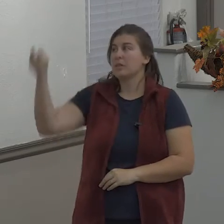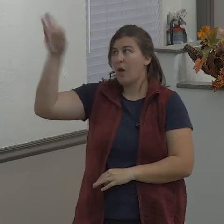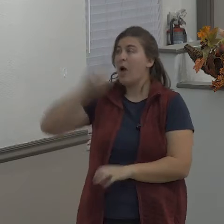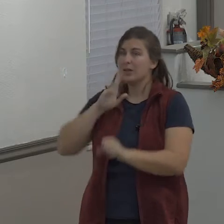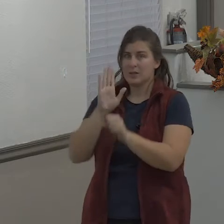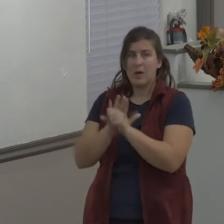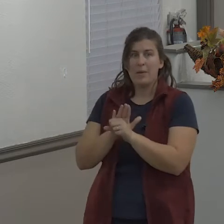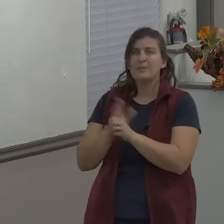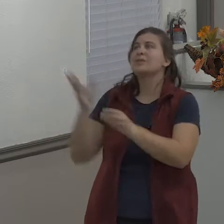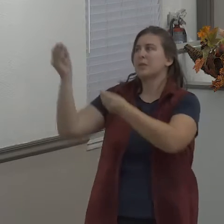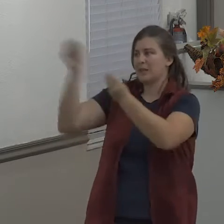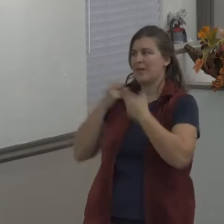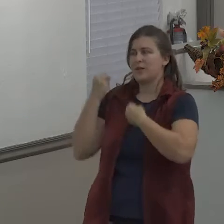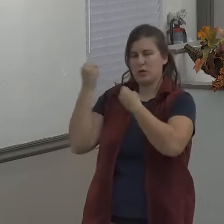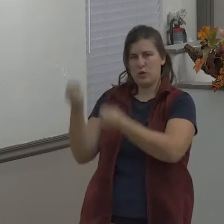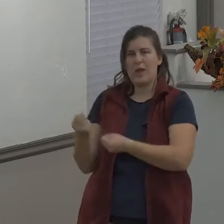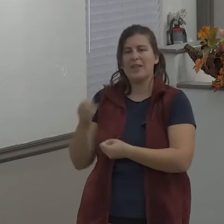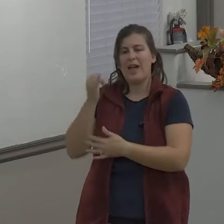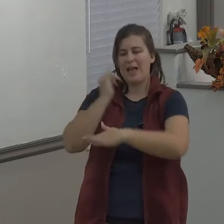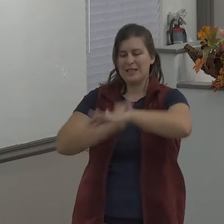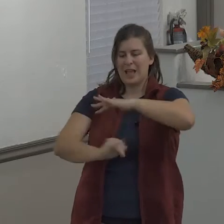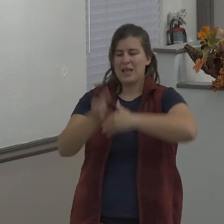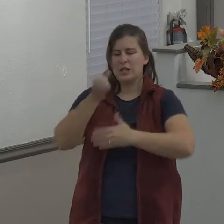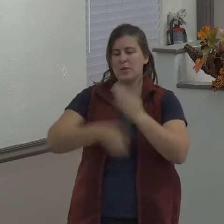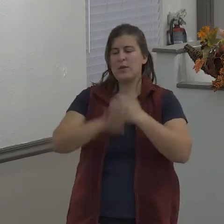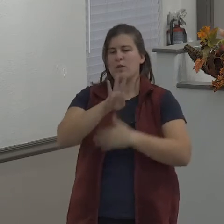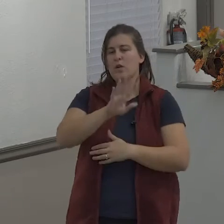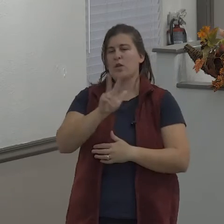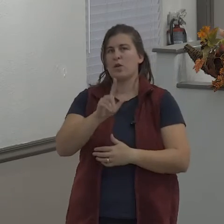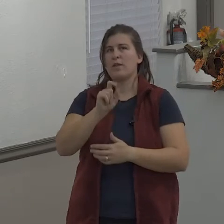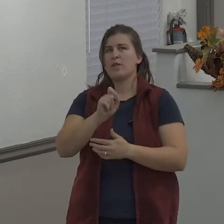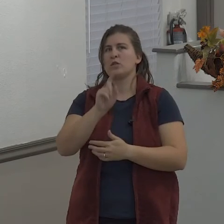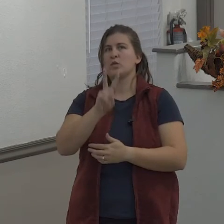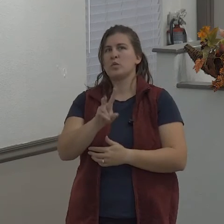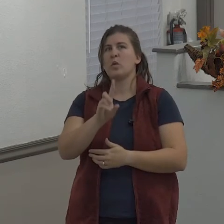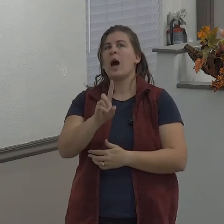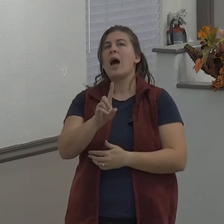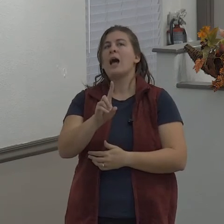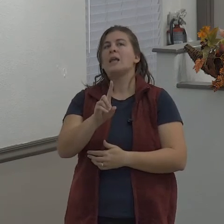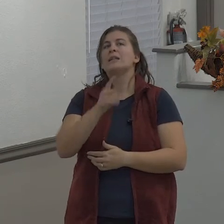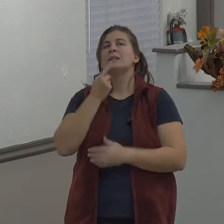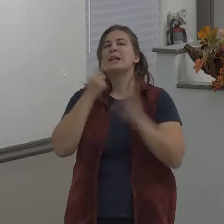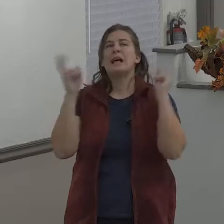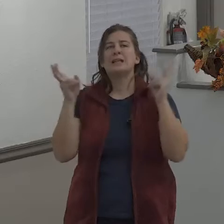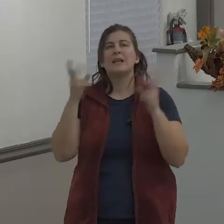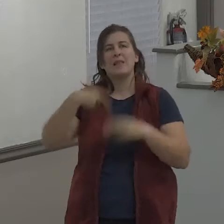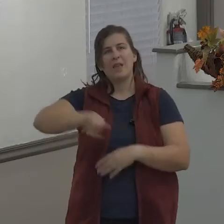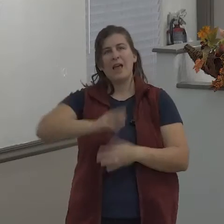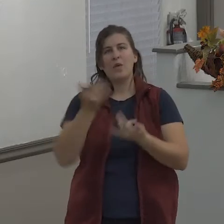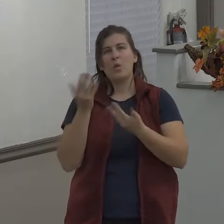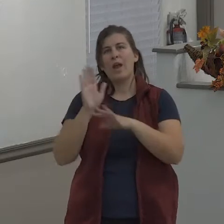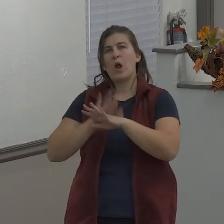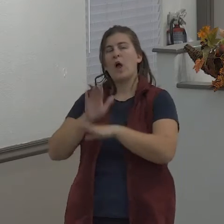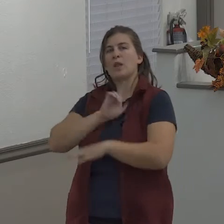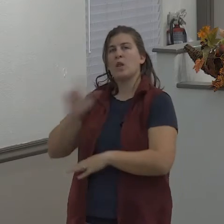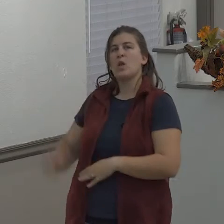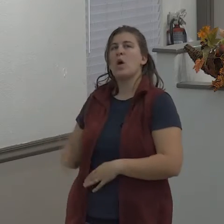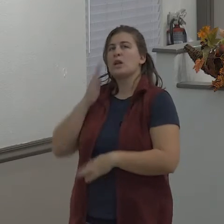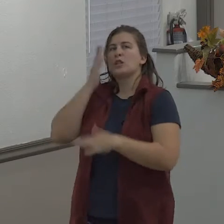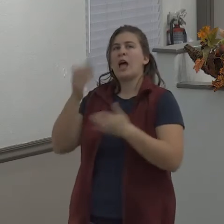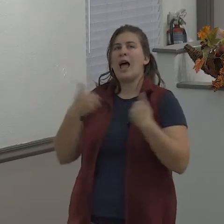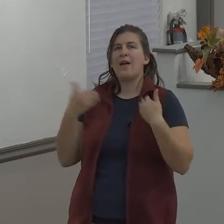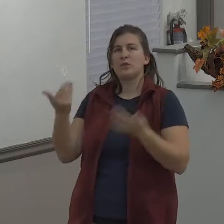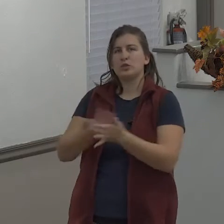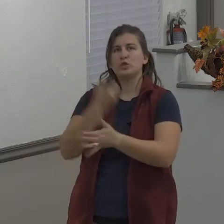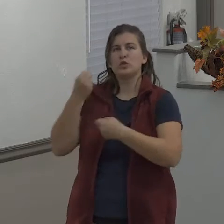And God has promised that He'll strengthen us, Isaiah 40:31. But they that wait upon the Lord shall renew their strength. They